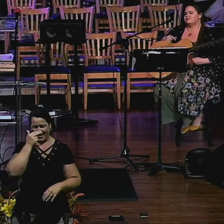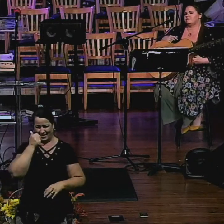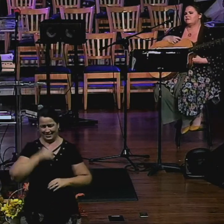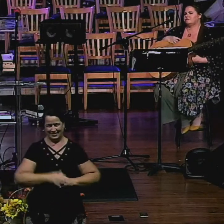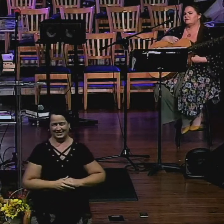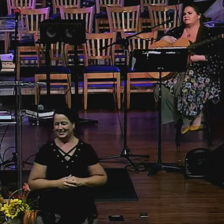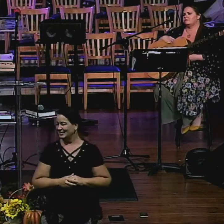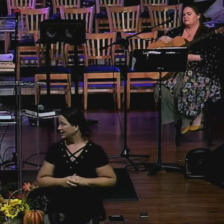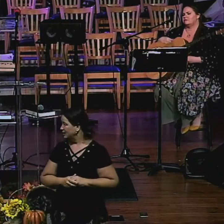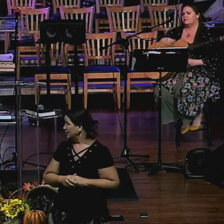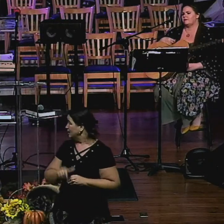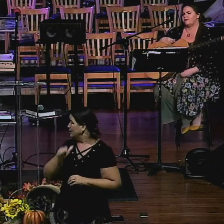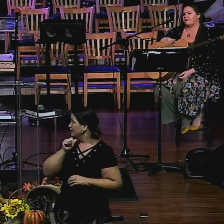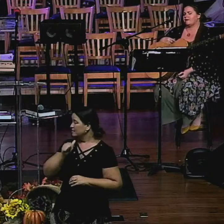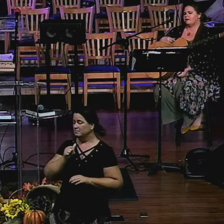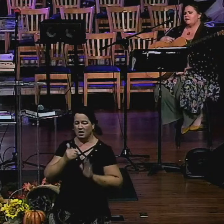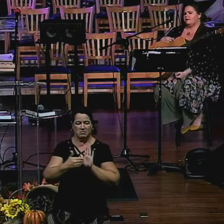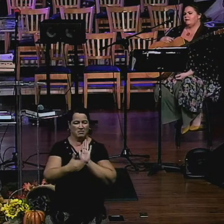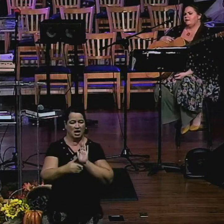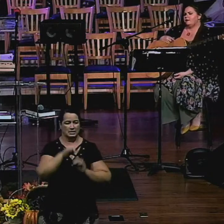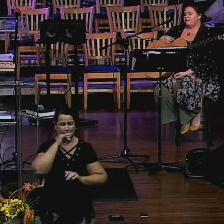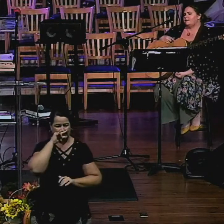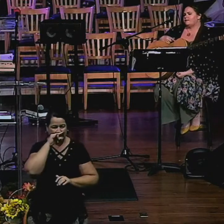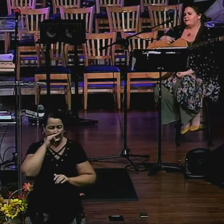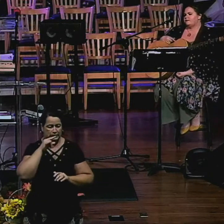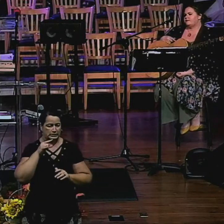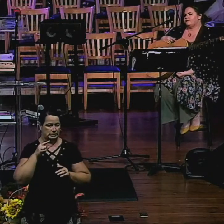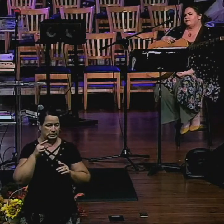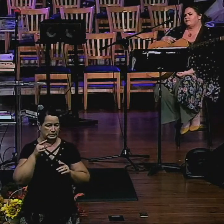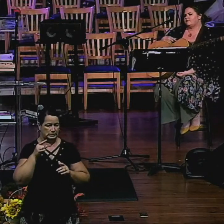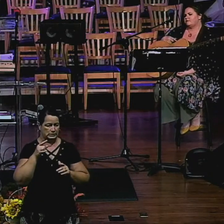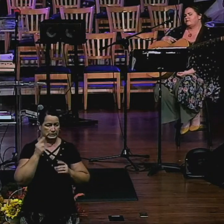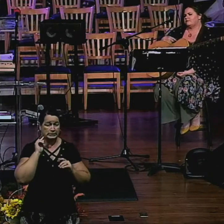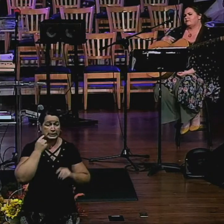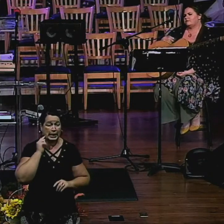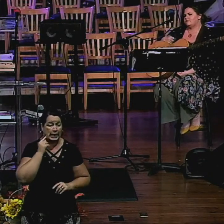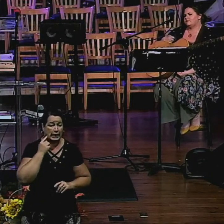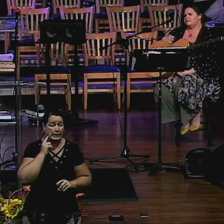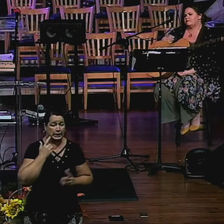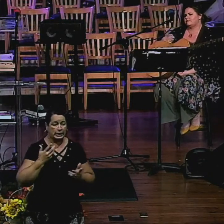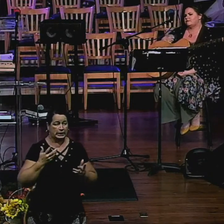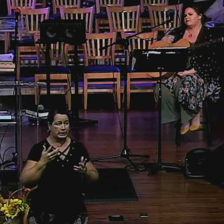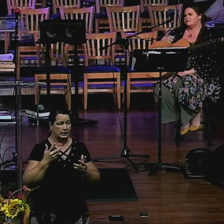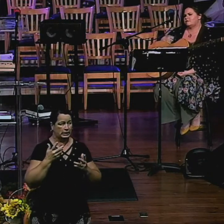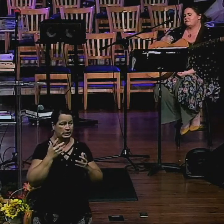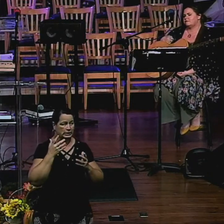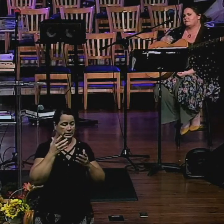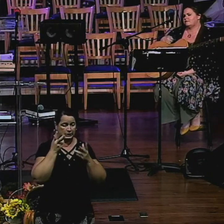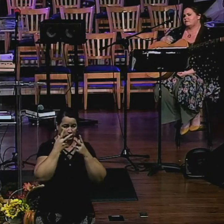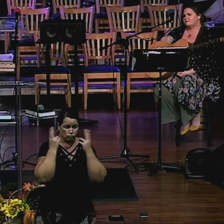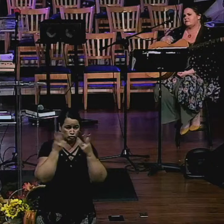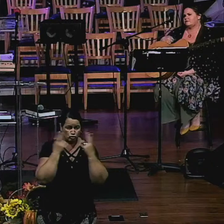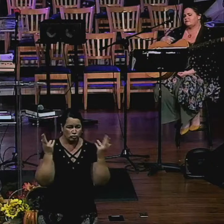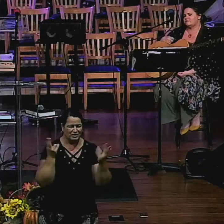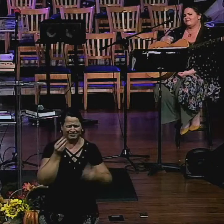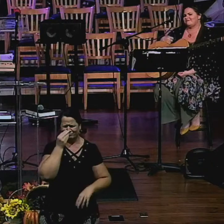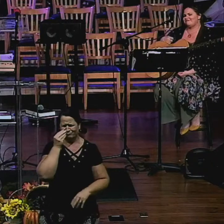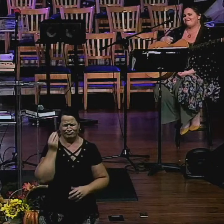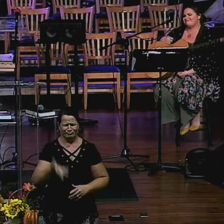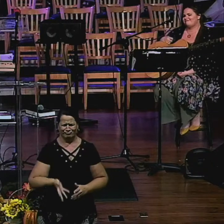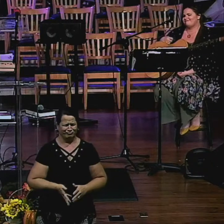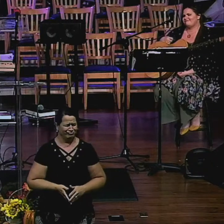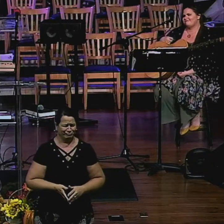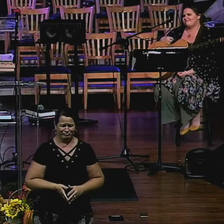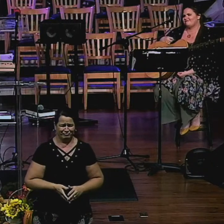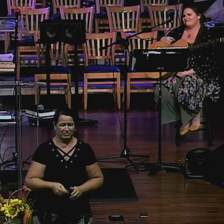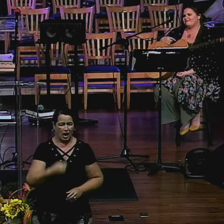I'm not one of these pastors that's against kids getting some candy from neighbors or whatever, putting on their princess outfits. I was